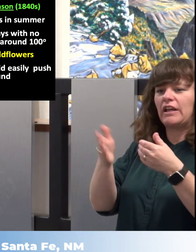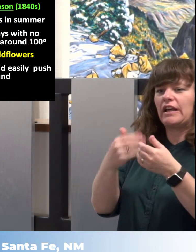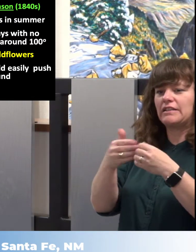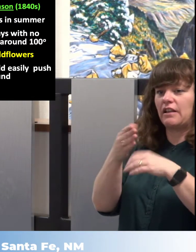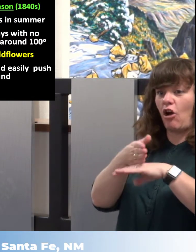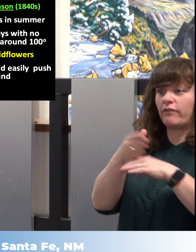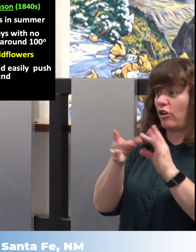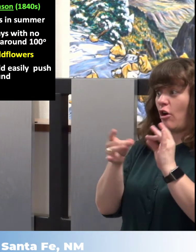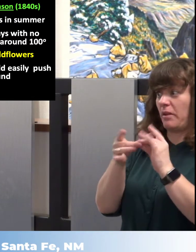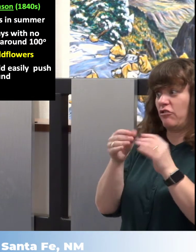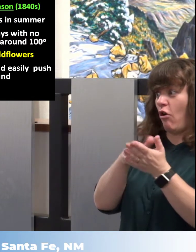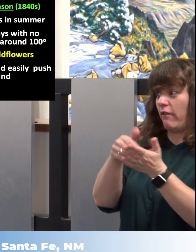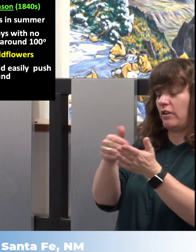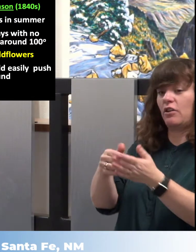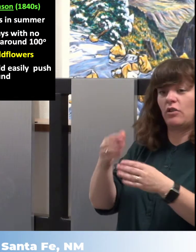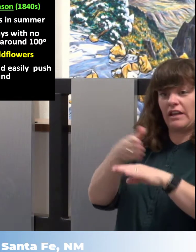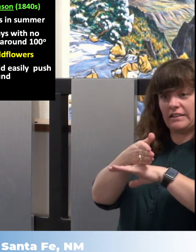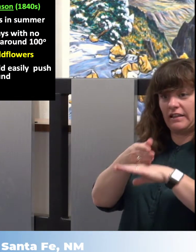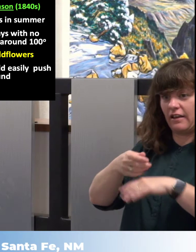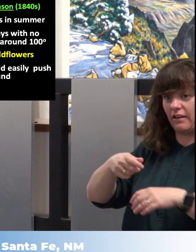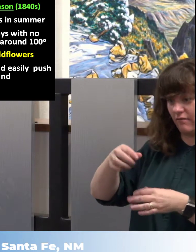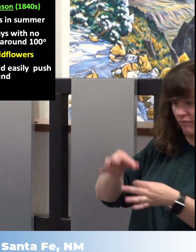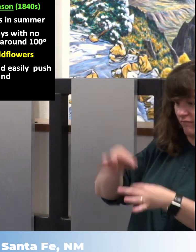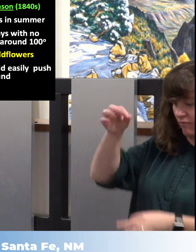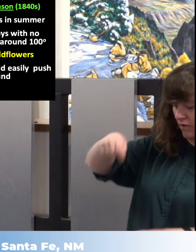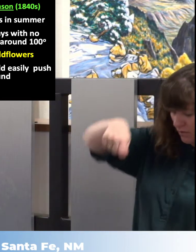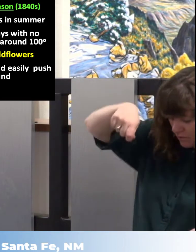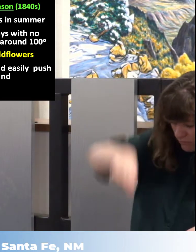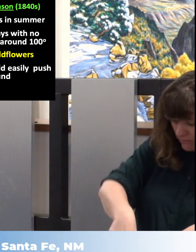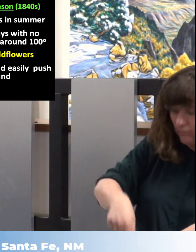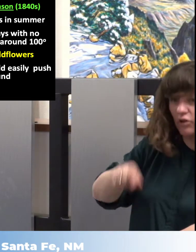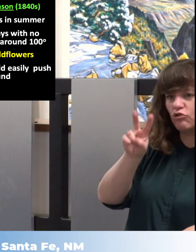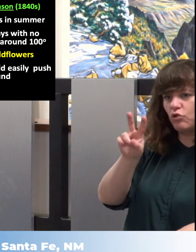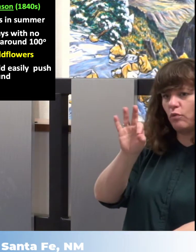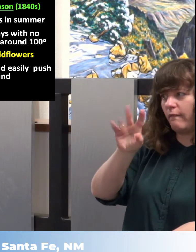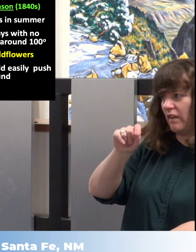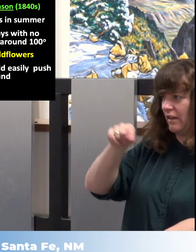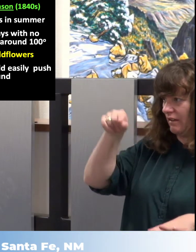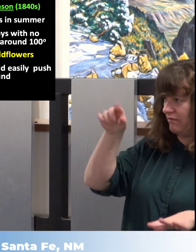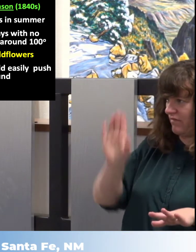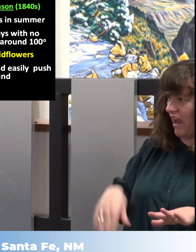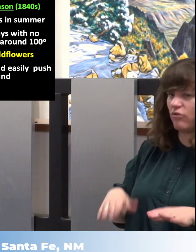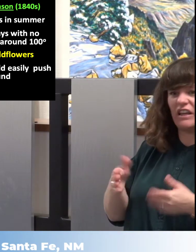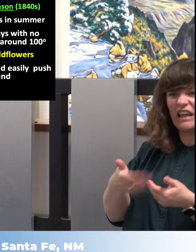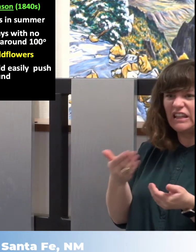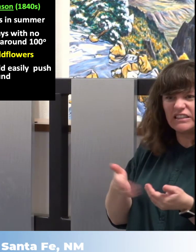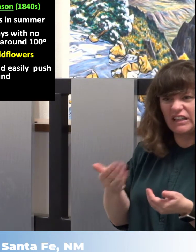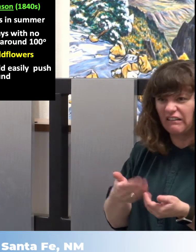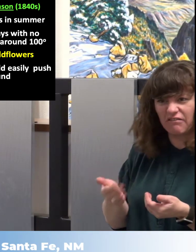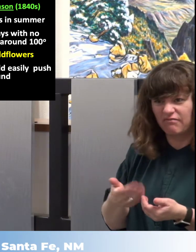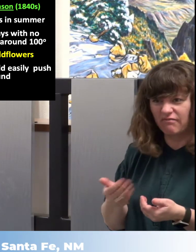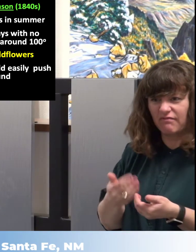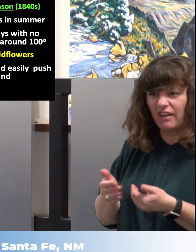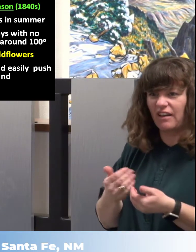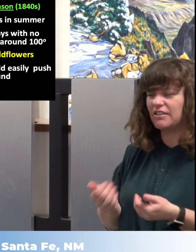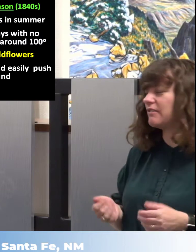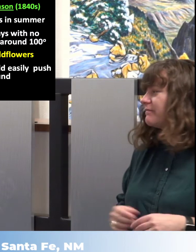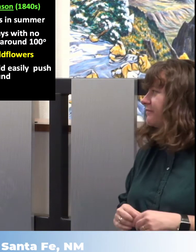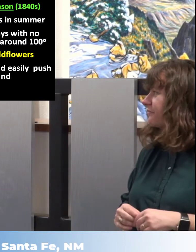commented that. You can just take a stick and you can push it into the ground, two feet into the ground easily. That two foot of soil is probably gone now.